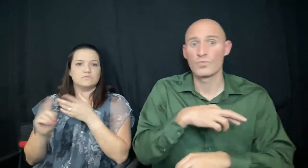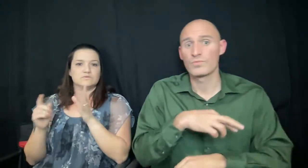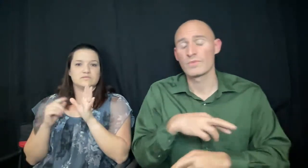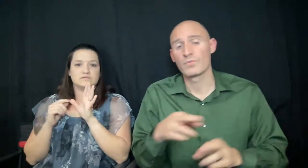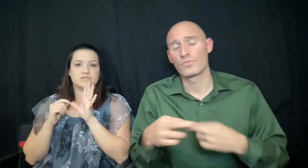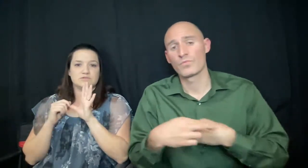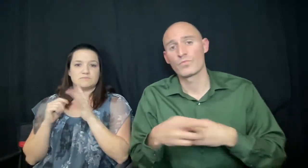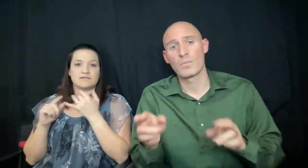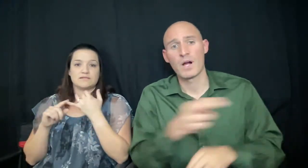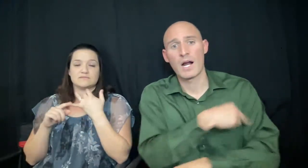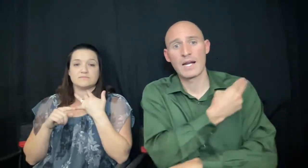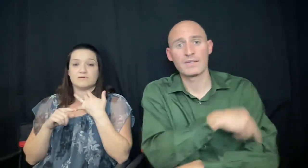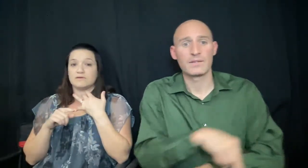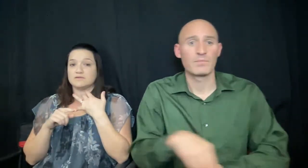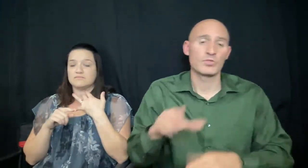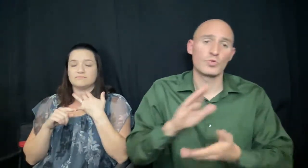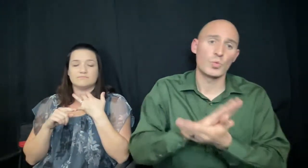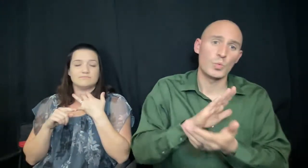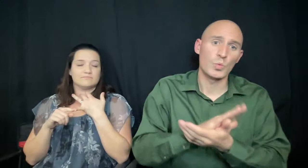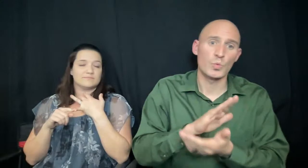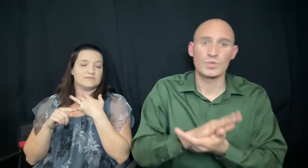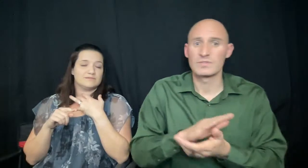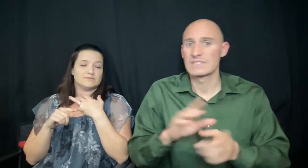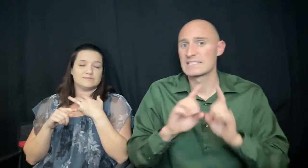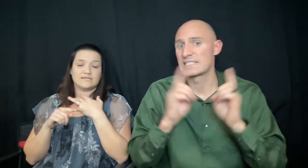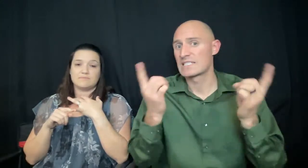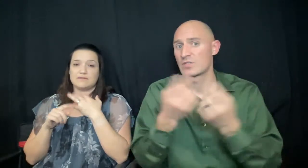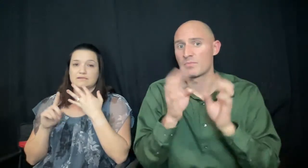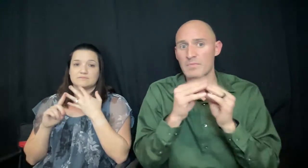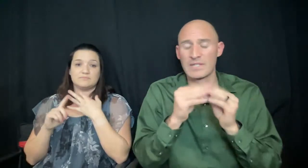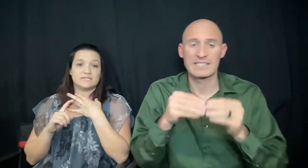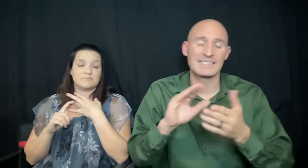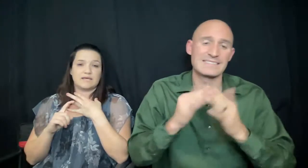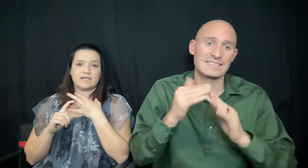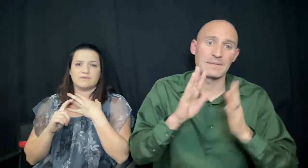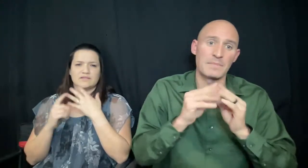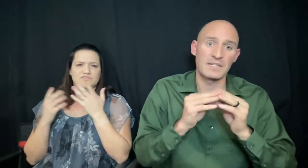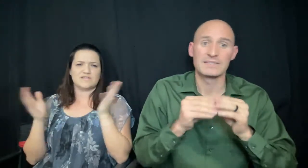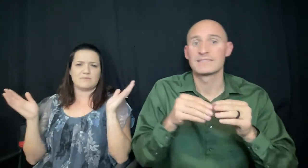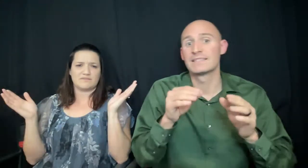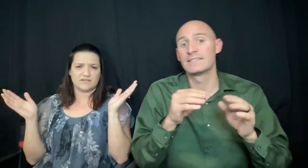schools, district meetings, city meetings, city planning meetings, you name it, I've done it.